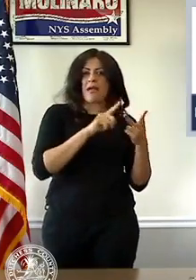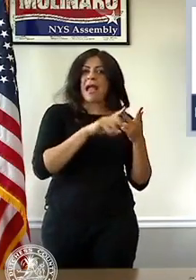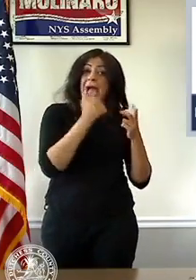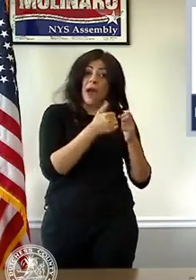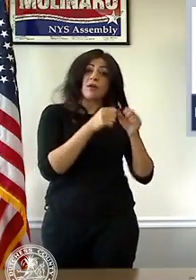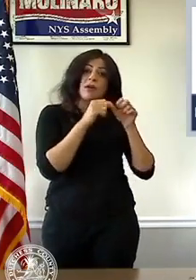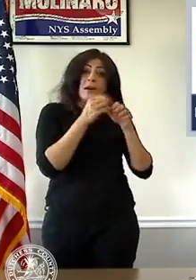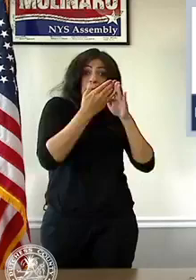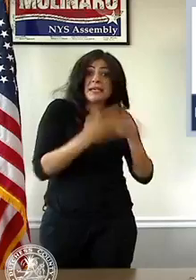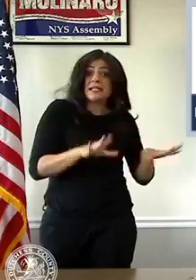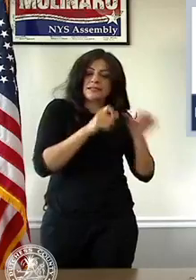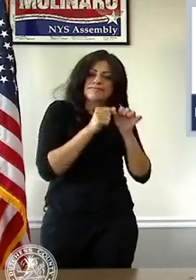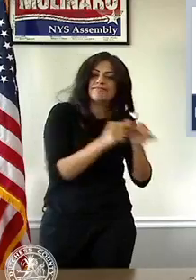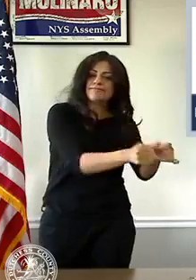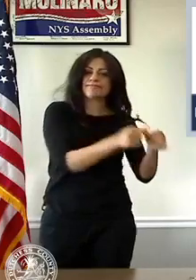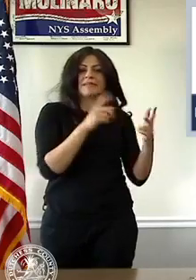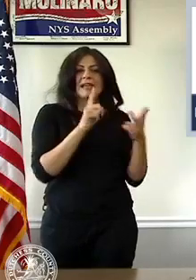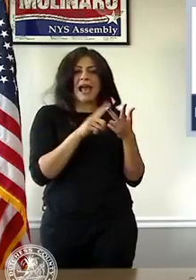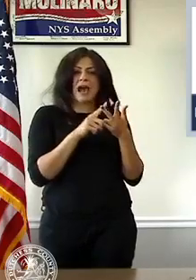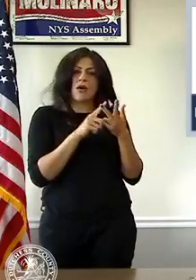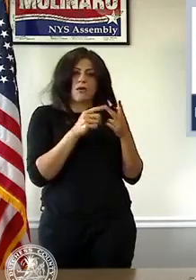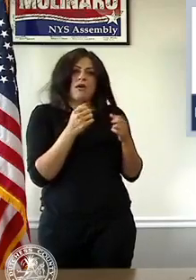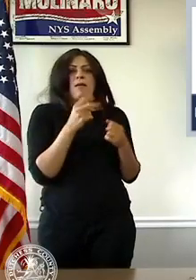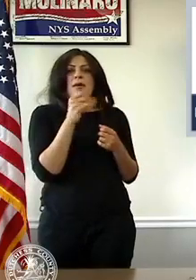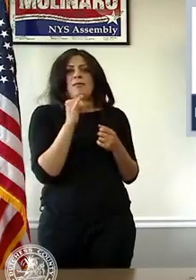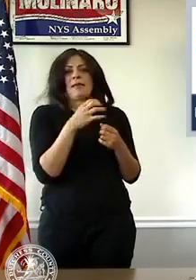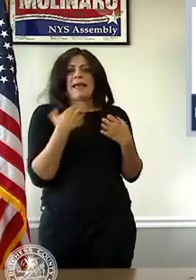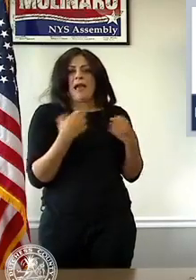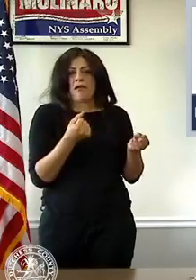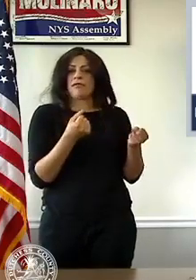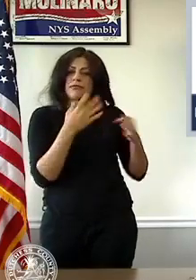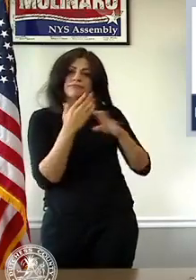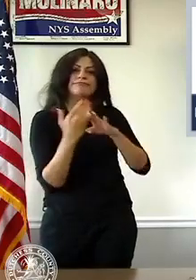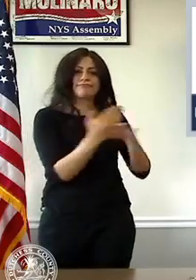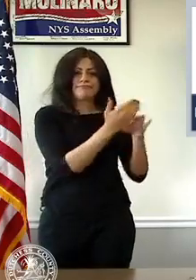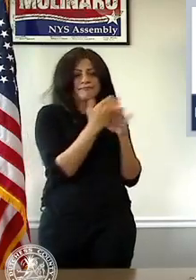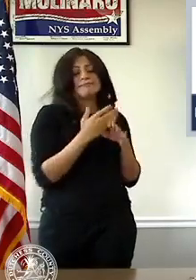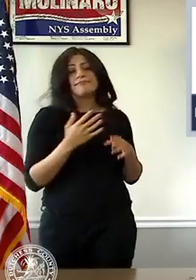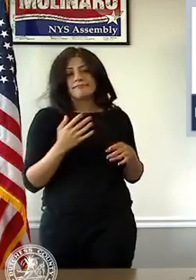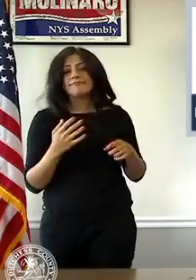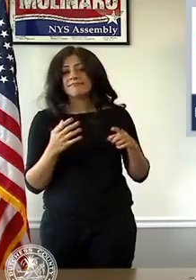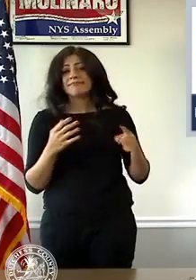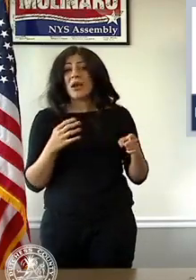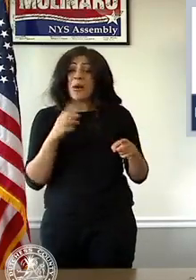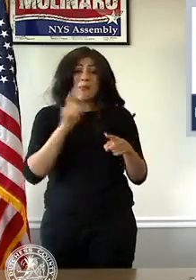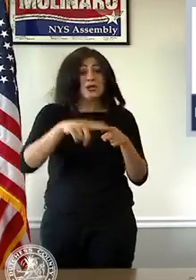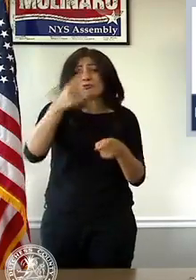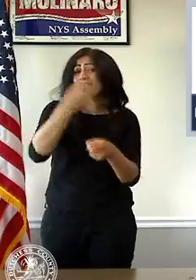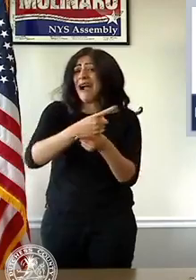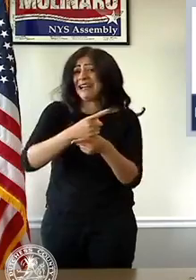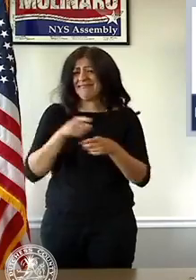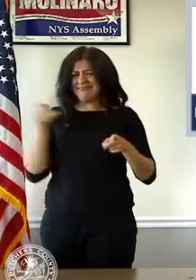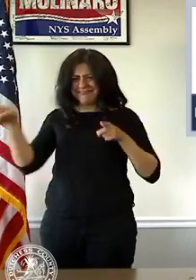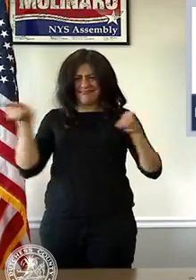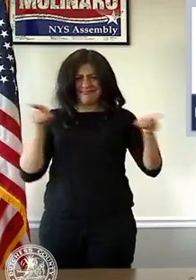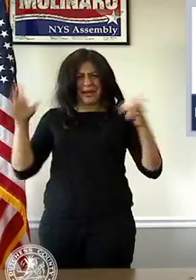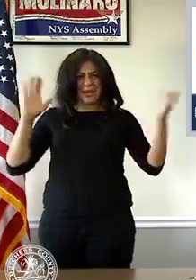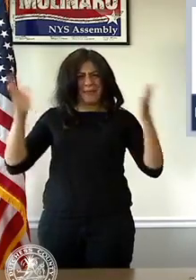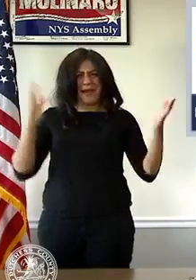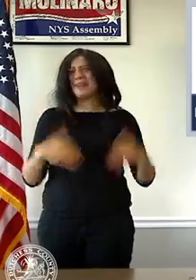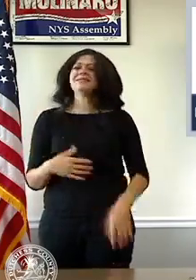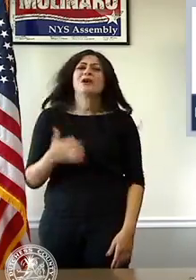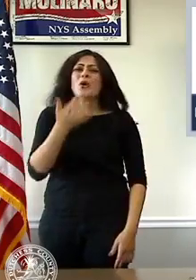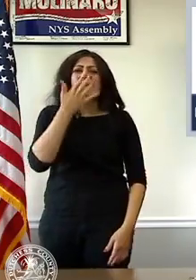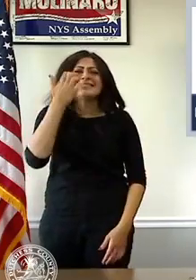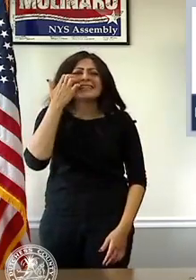all of us have been on. As far as the lack of certainly the contradiction, you're right. There is a contradiction. There isn't